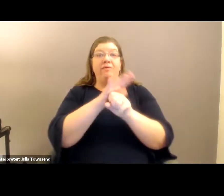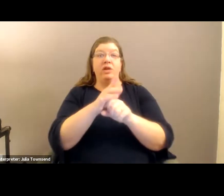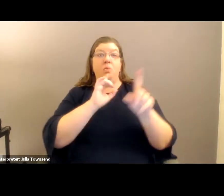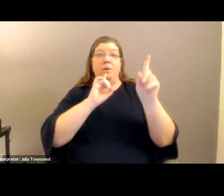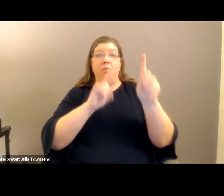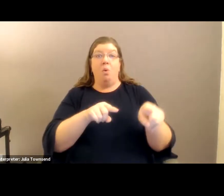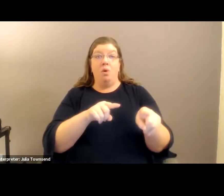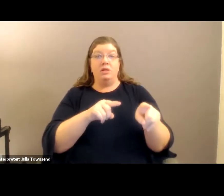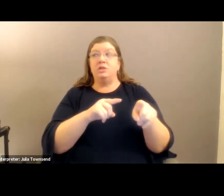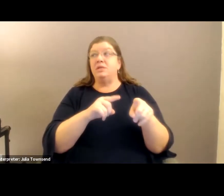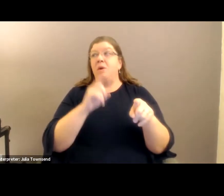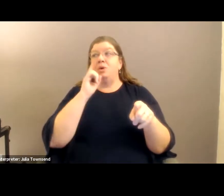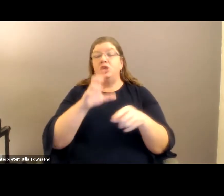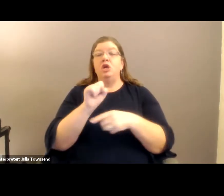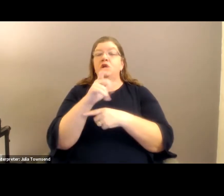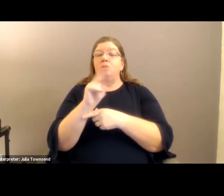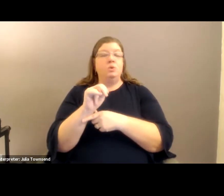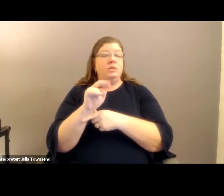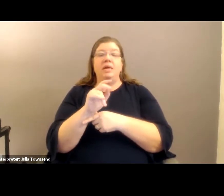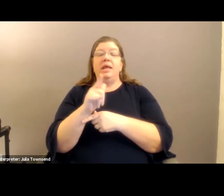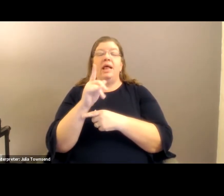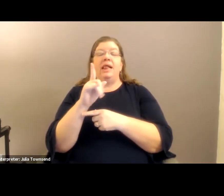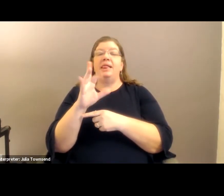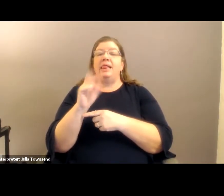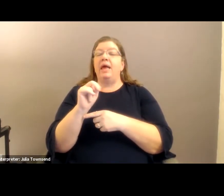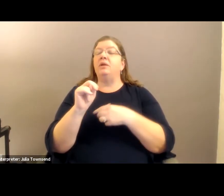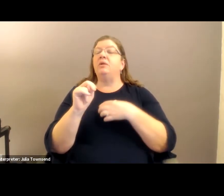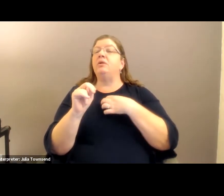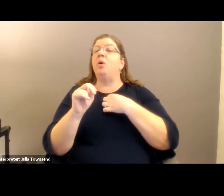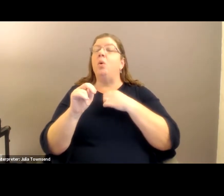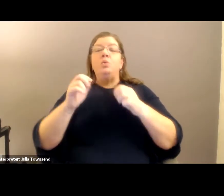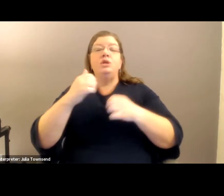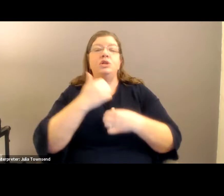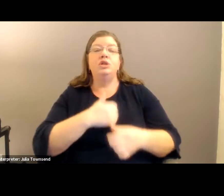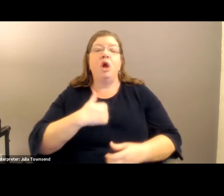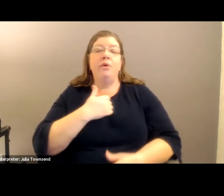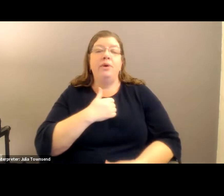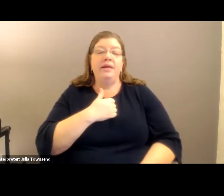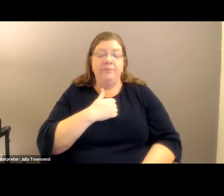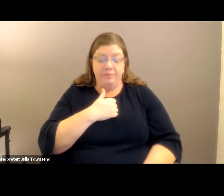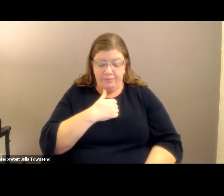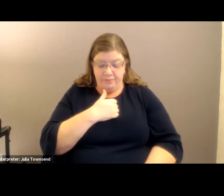with Susan Klein. Oh, I'm sorry.